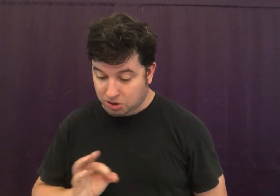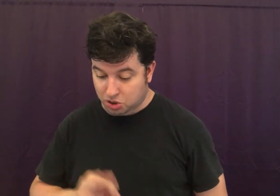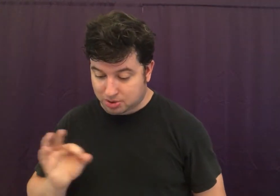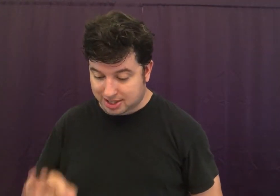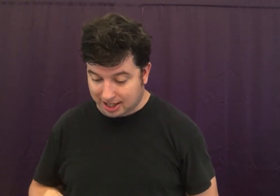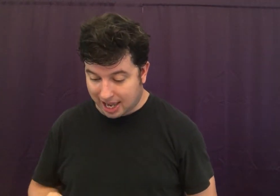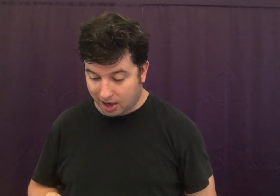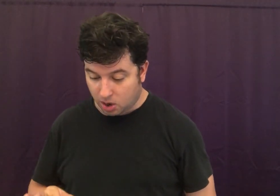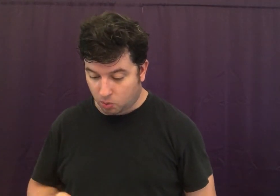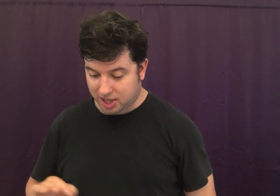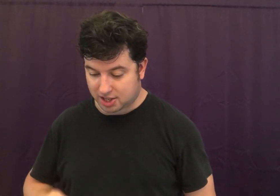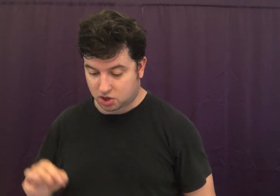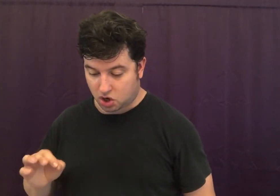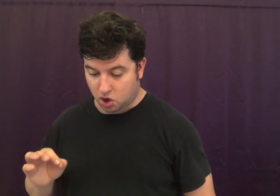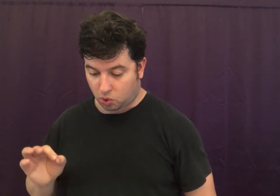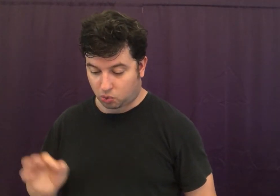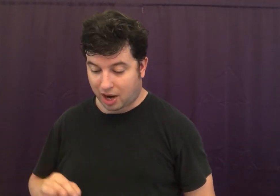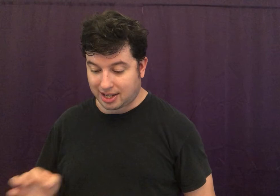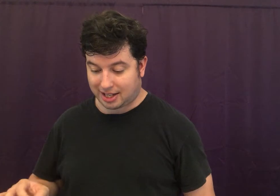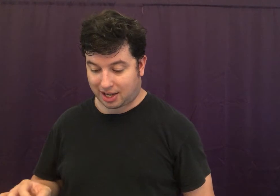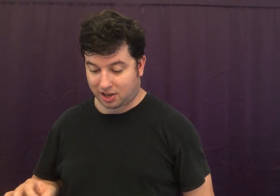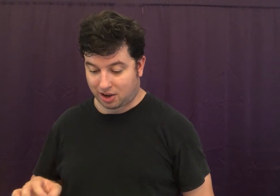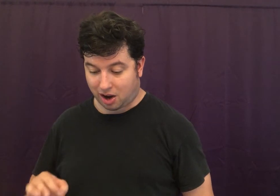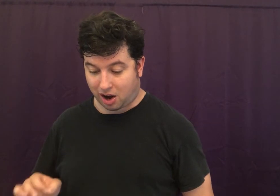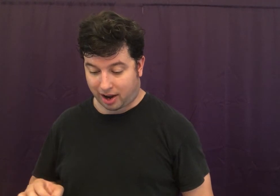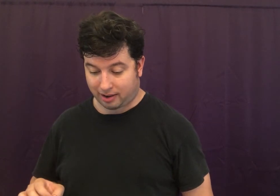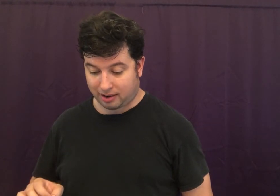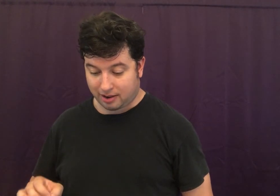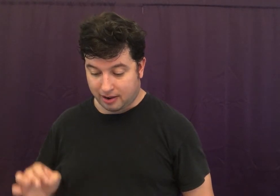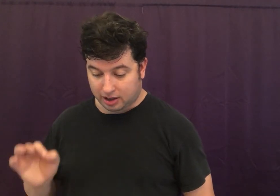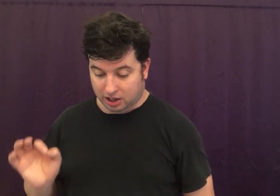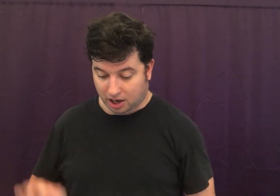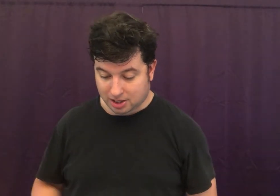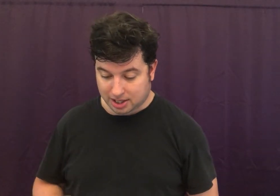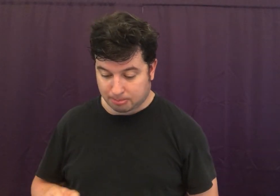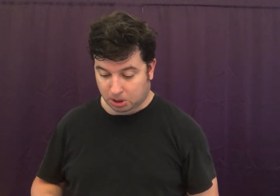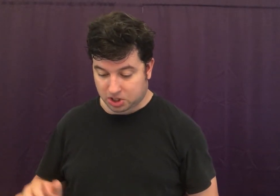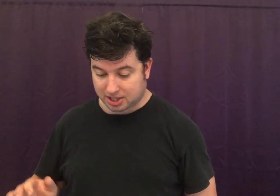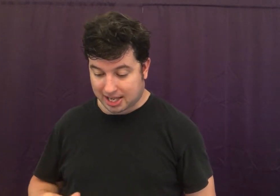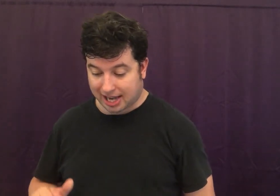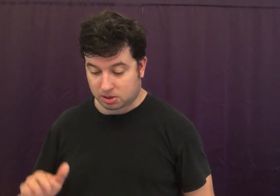to slay with his rain gear on, carting bulging sacks with